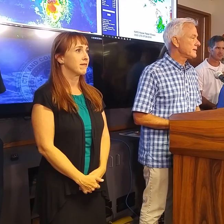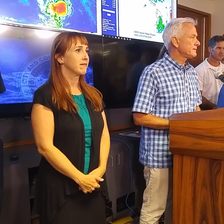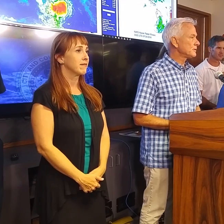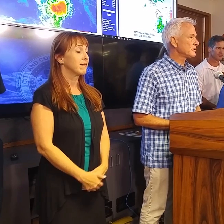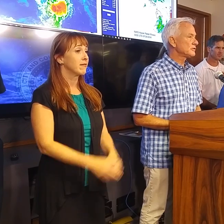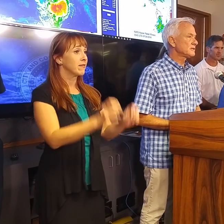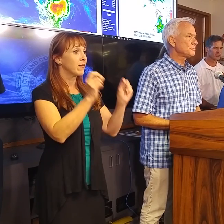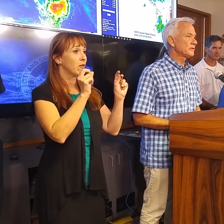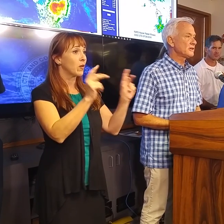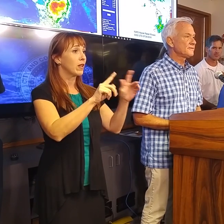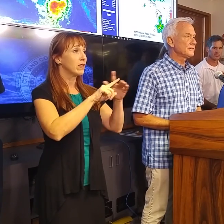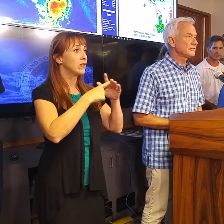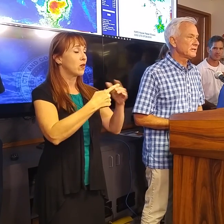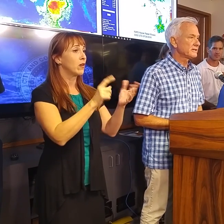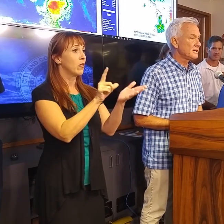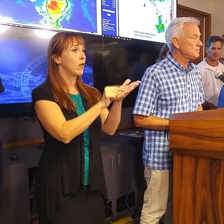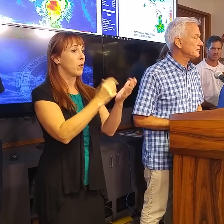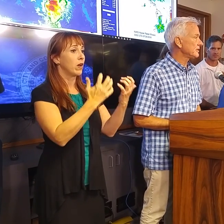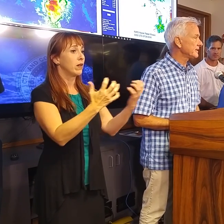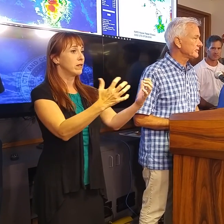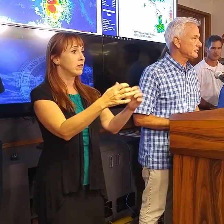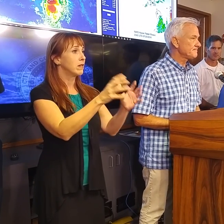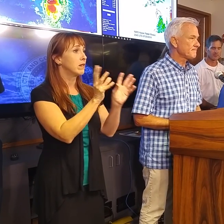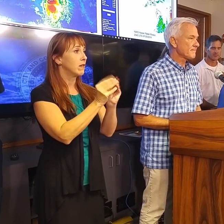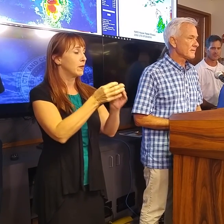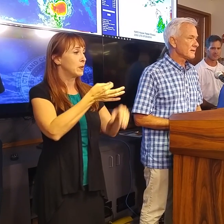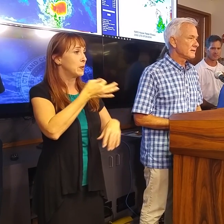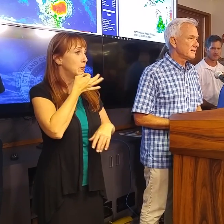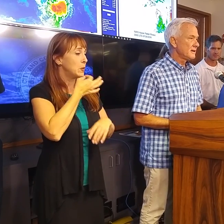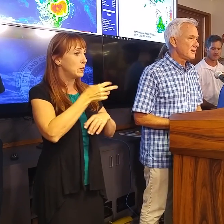15. Okay, we're going to start the press conference in a couple of seconds.